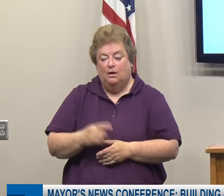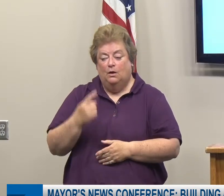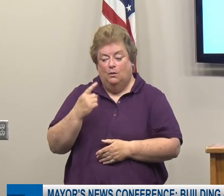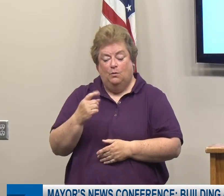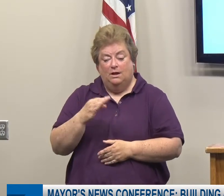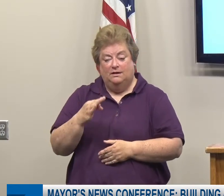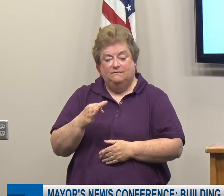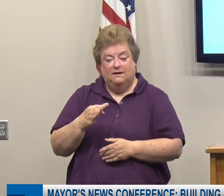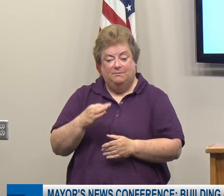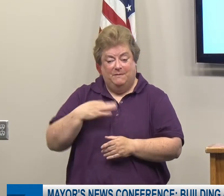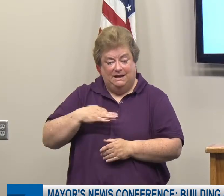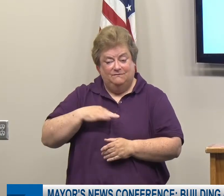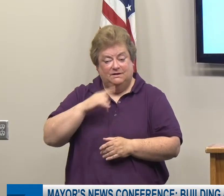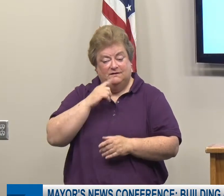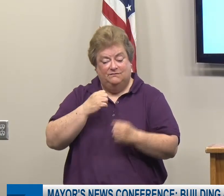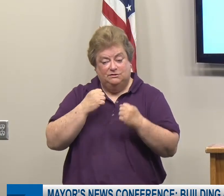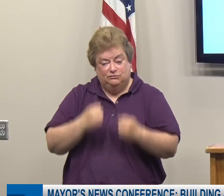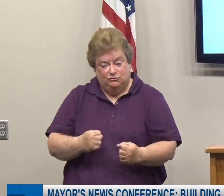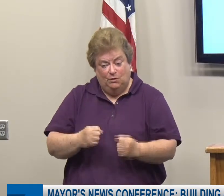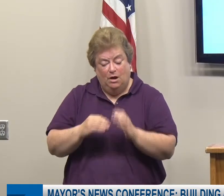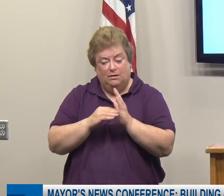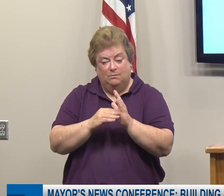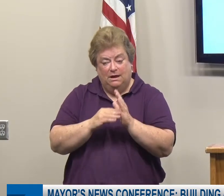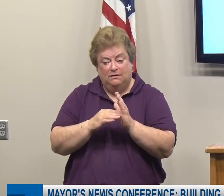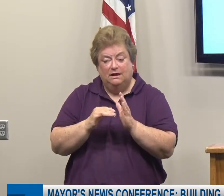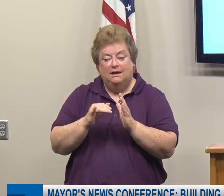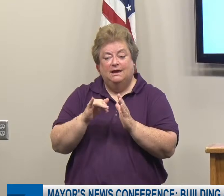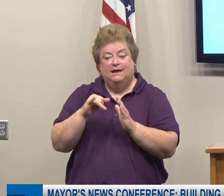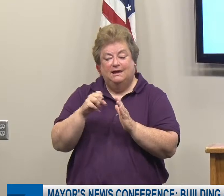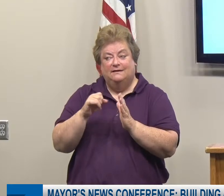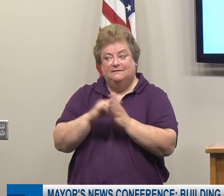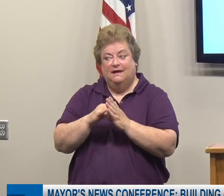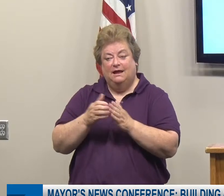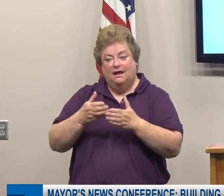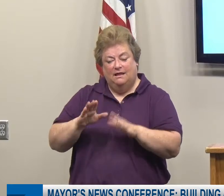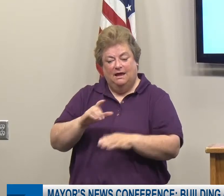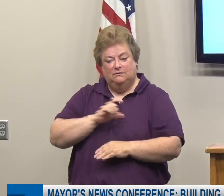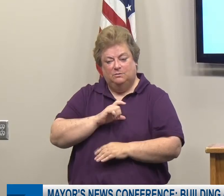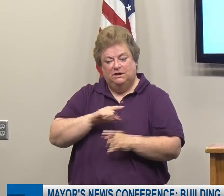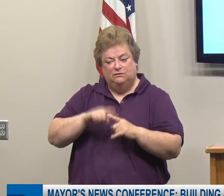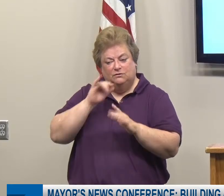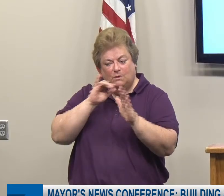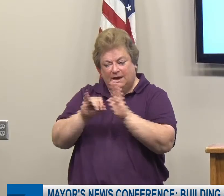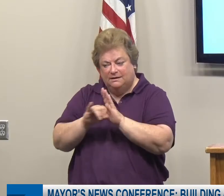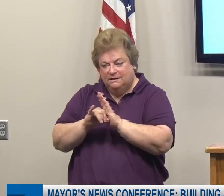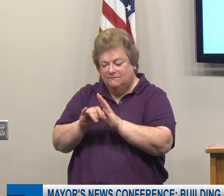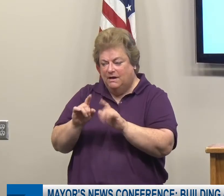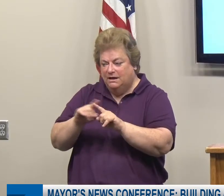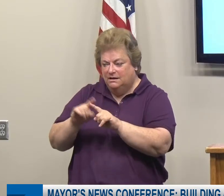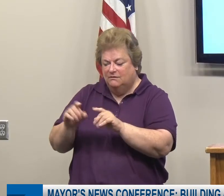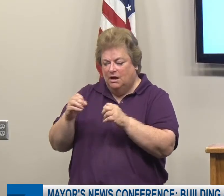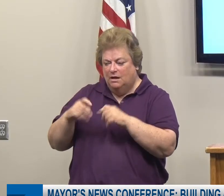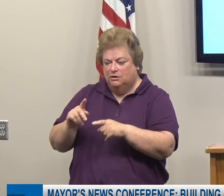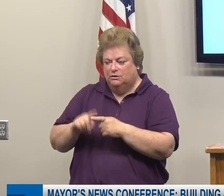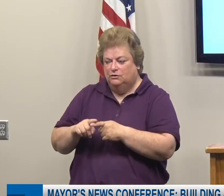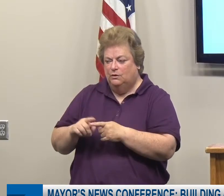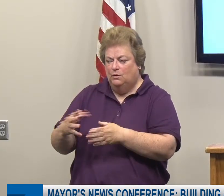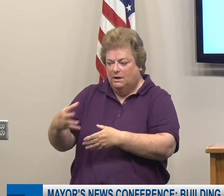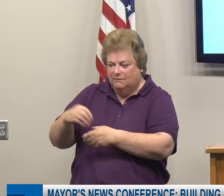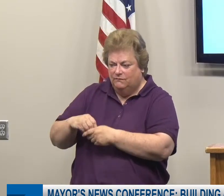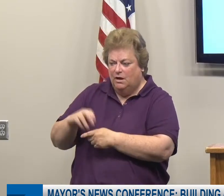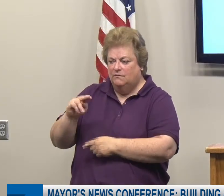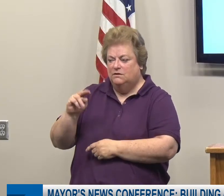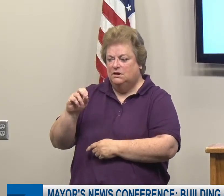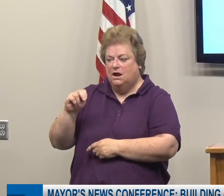community policing model are the relationships that our officers develop that allow them to identify opportunities to involve nonprofit social